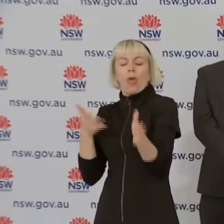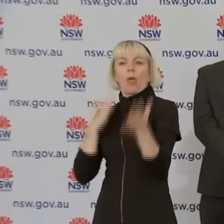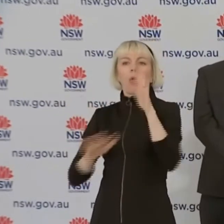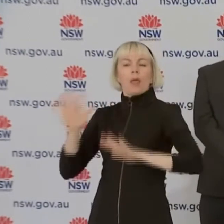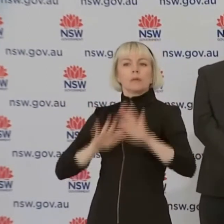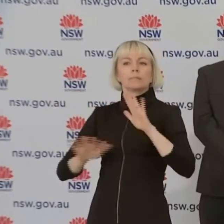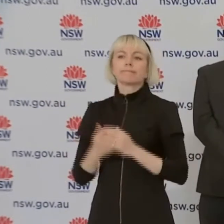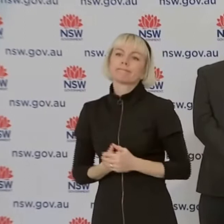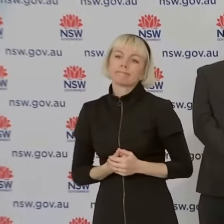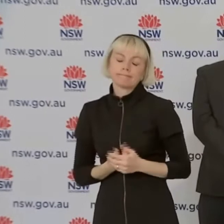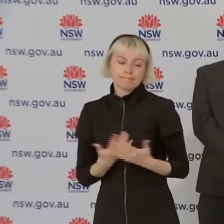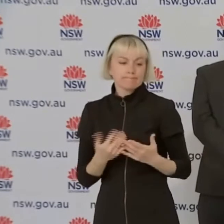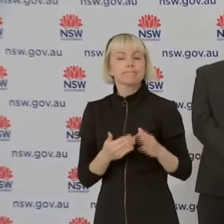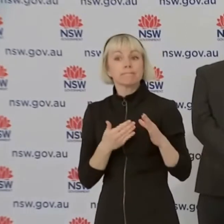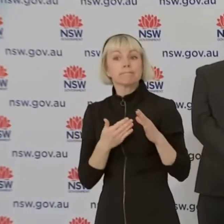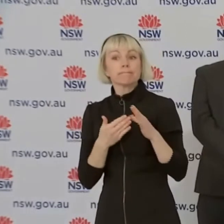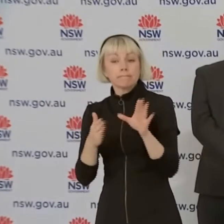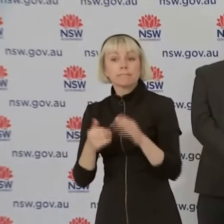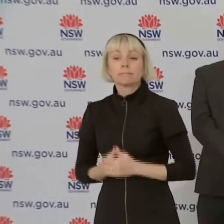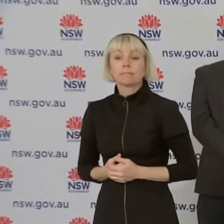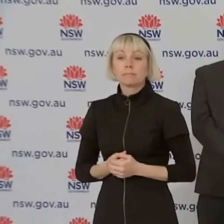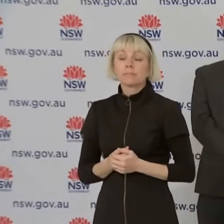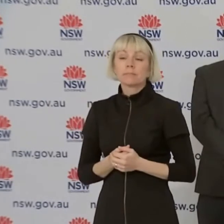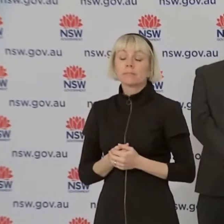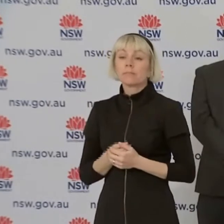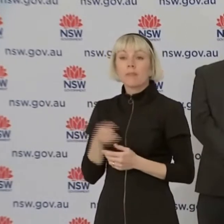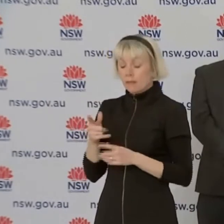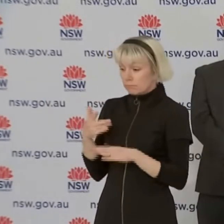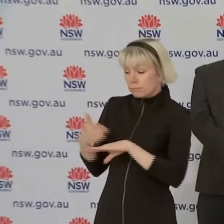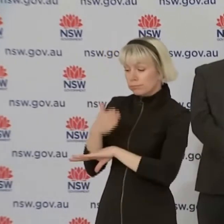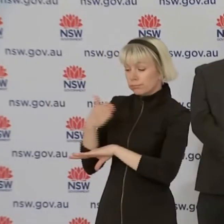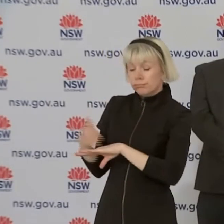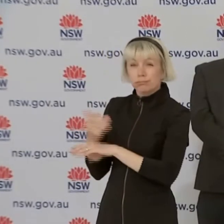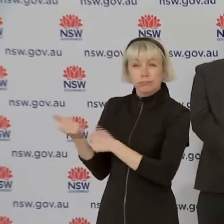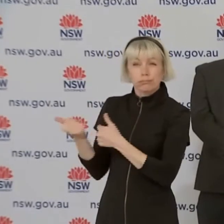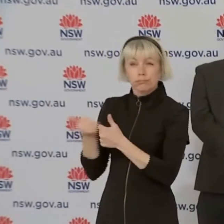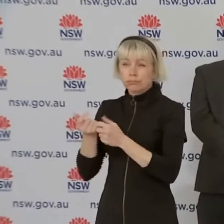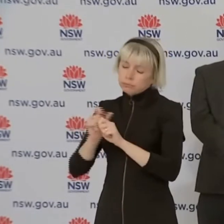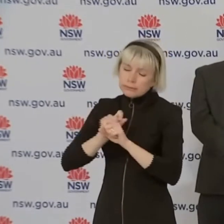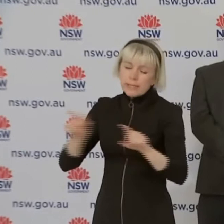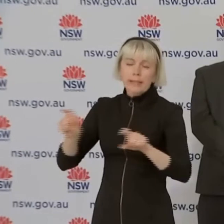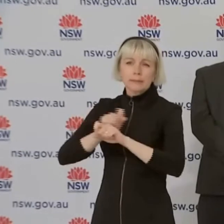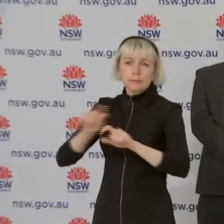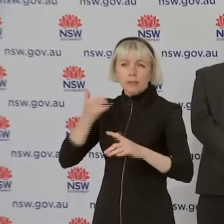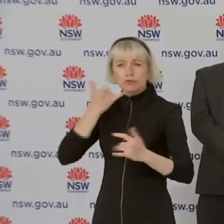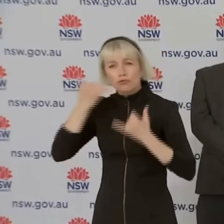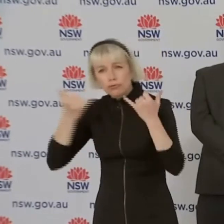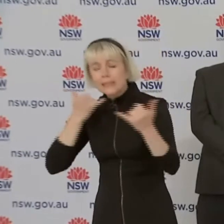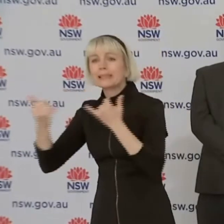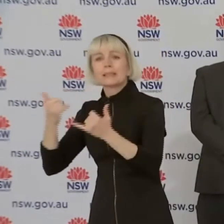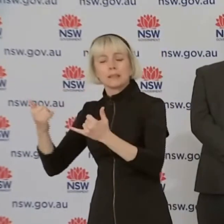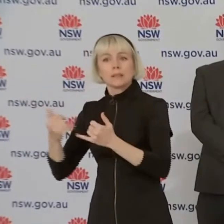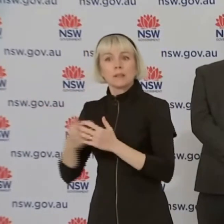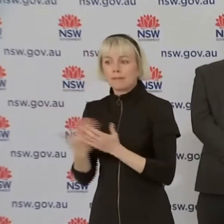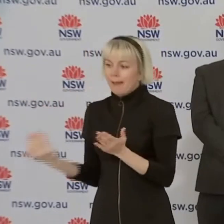received, or your colleagues have received, those text messages for people to act on. We are scaling that, but obviously with the Delta variant,